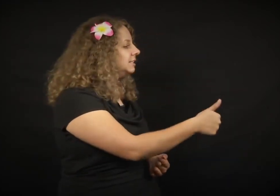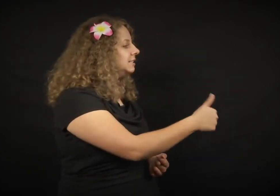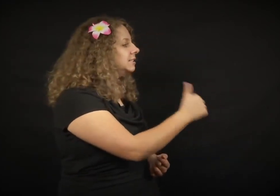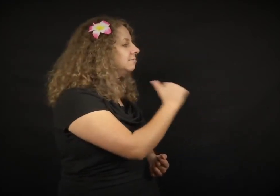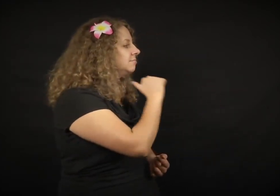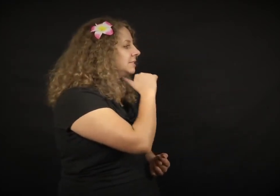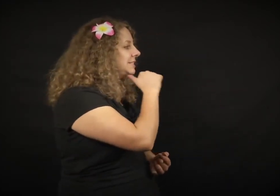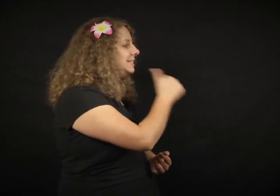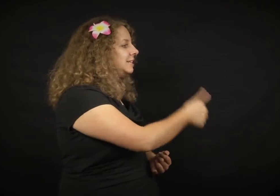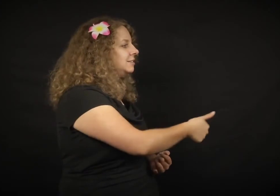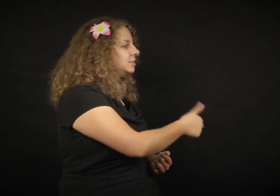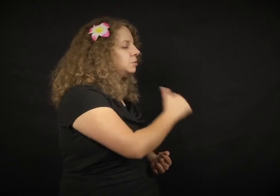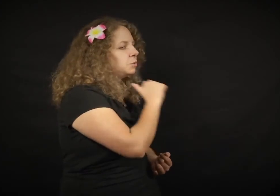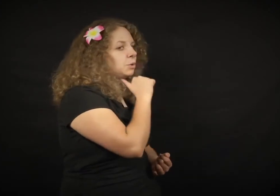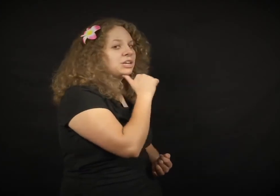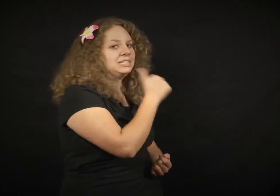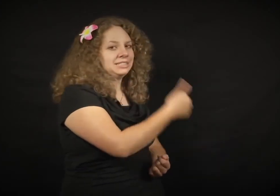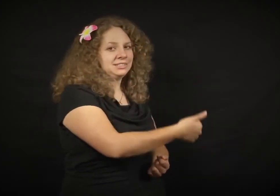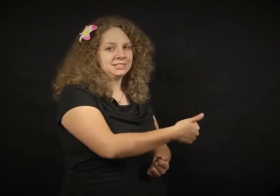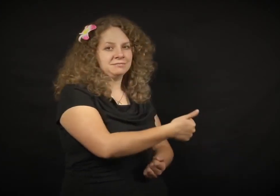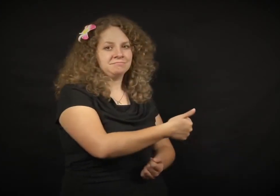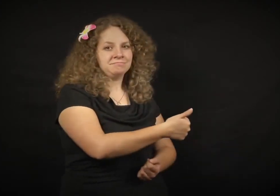doesn't, didn't, or isn't.